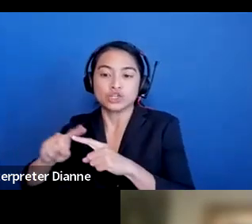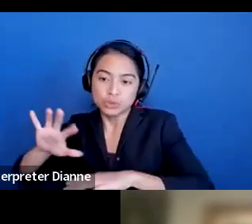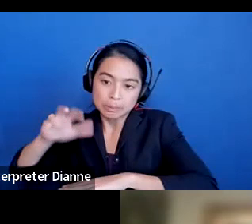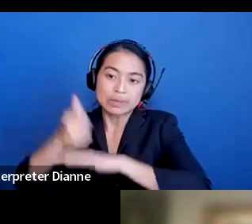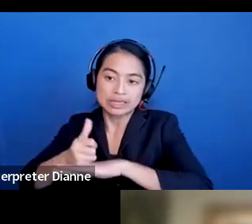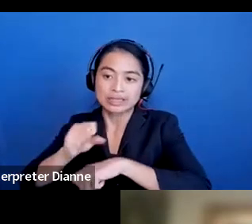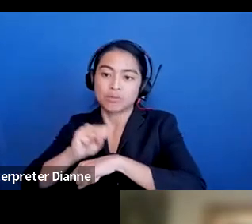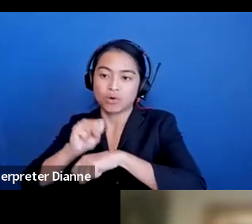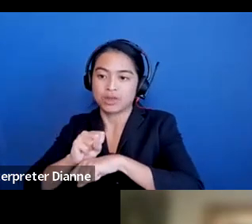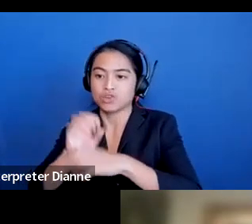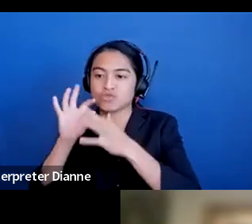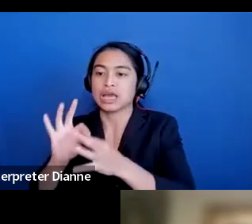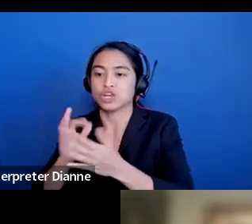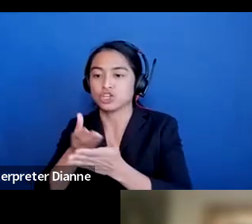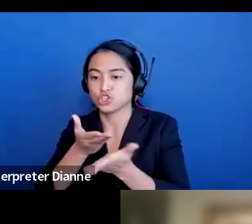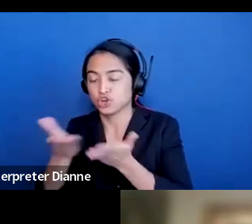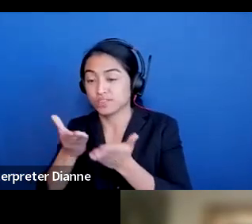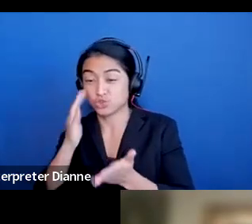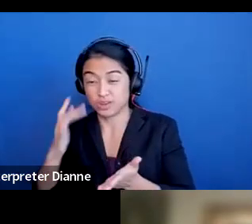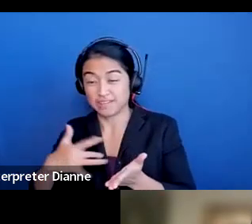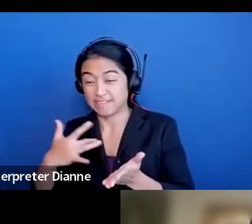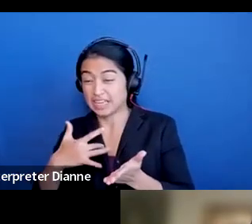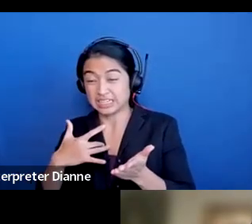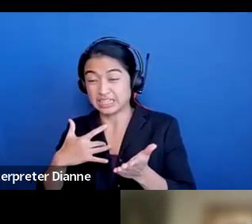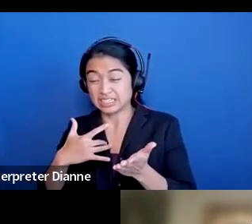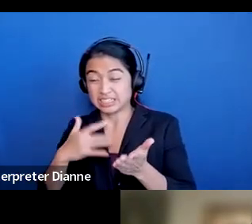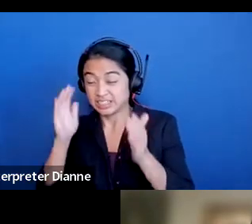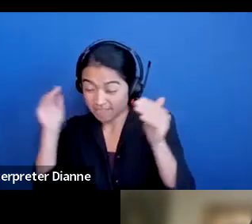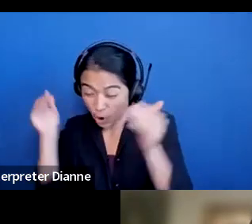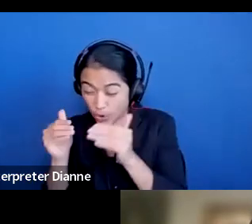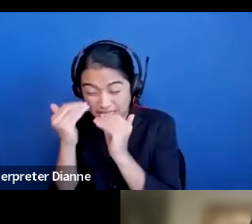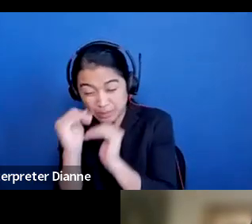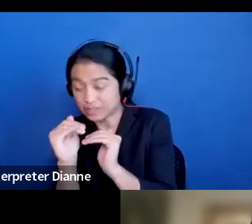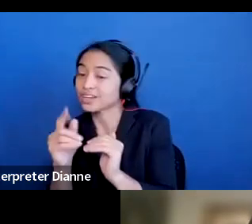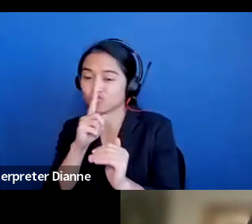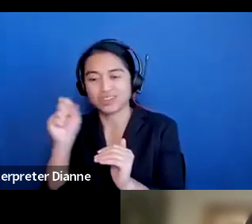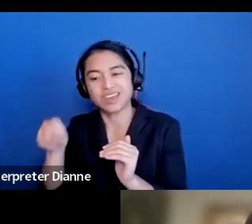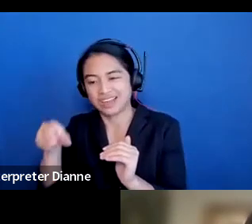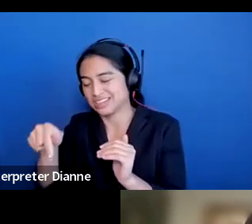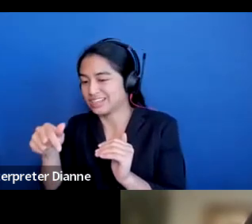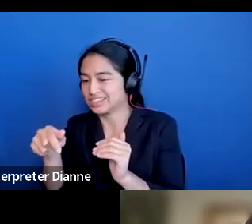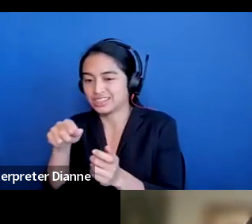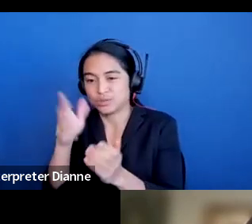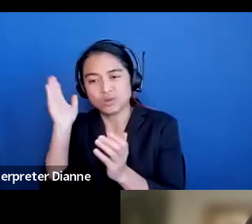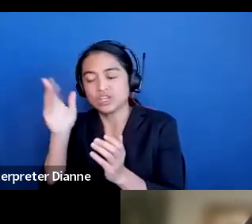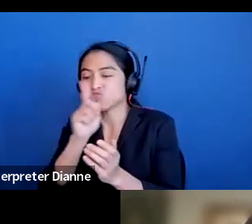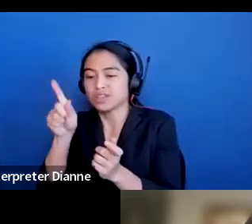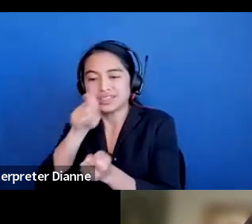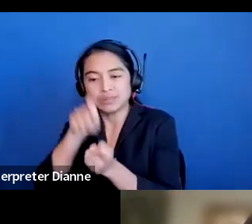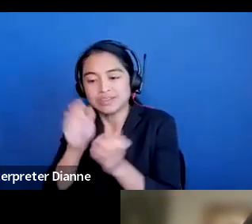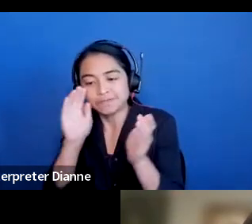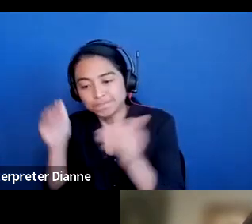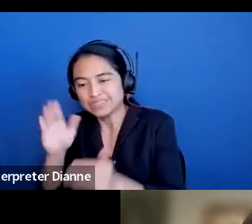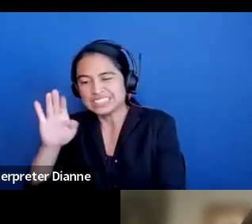employment-related services. So if it feels narrow to you, it is. This particular presentation is targeted for Centers